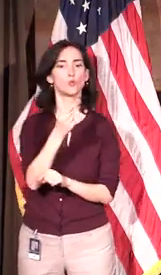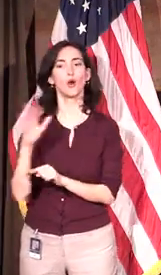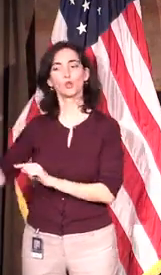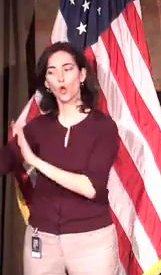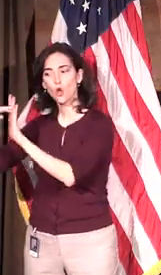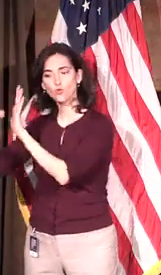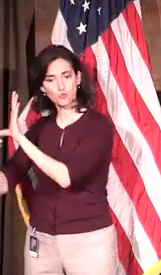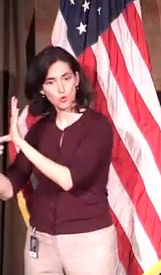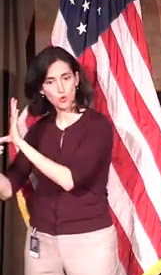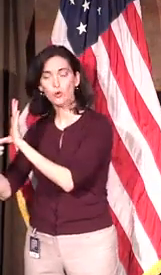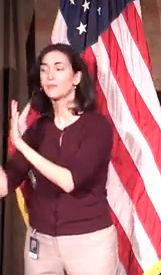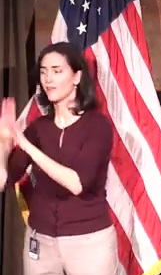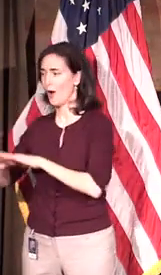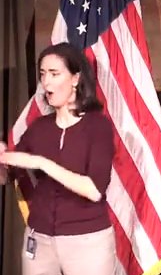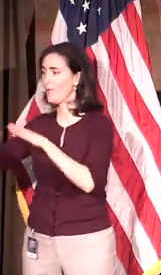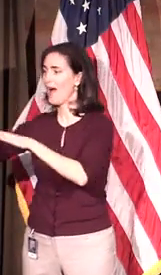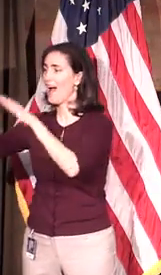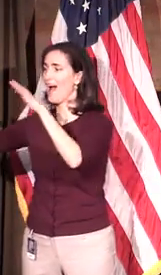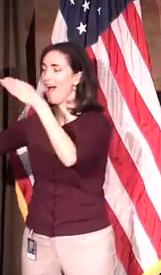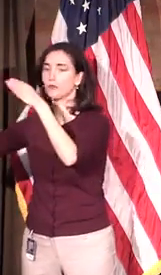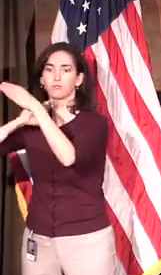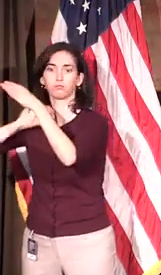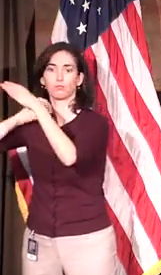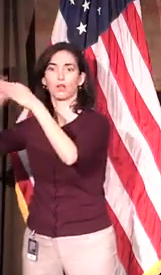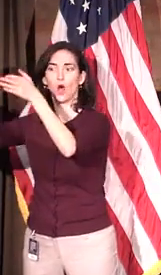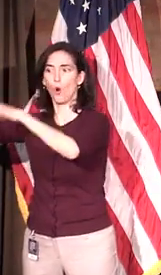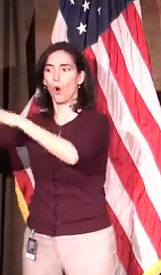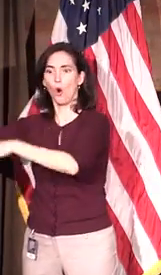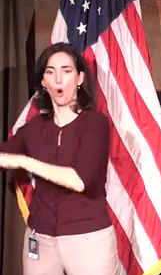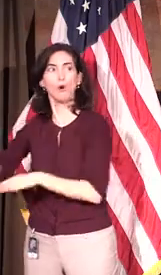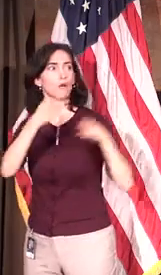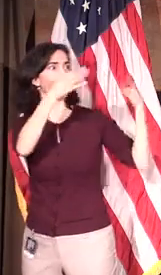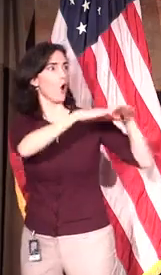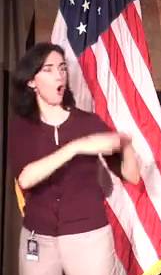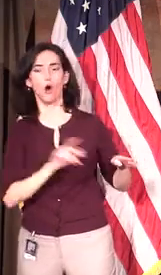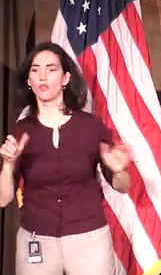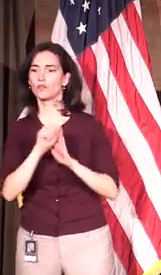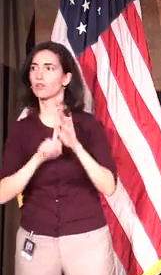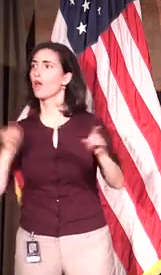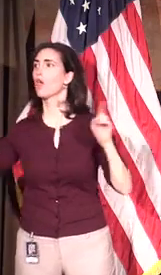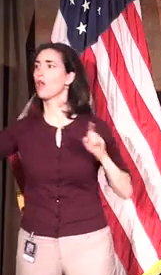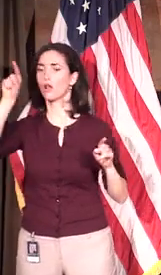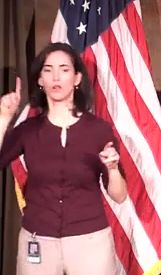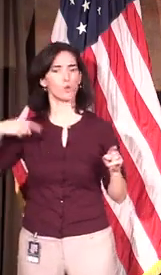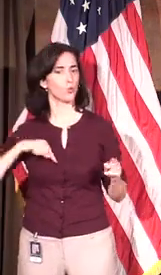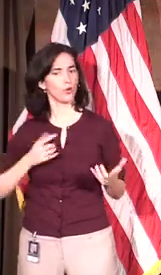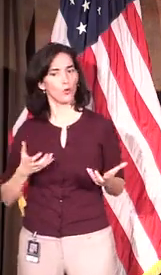restrictions and mitigation measures. We're trying not to do that. And lastly,